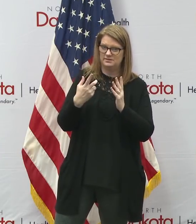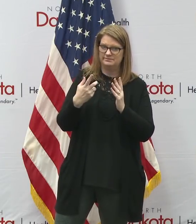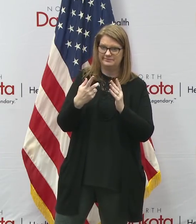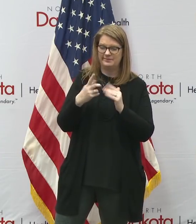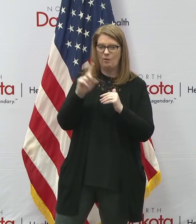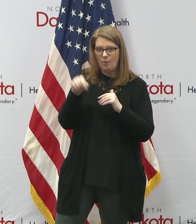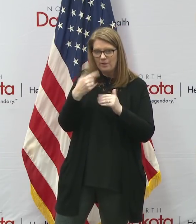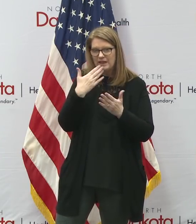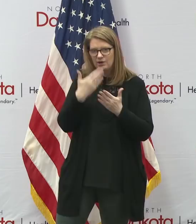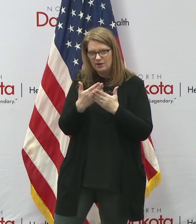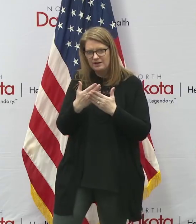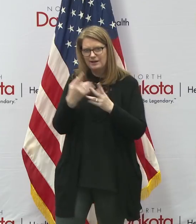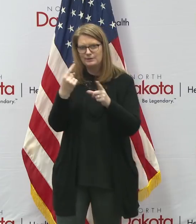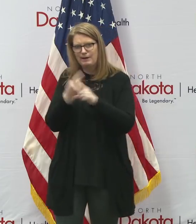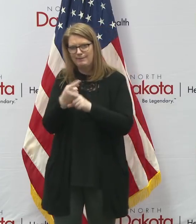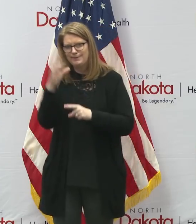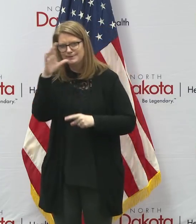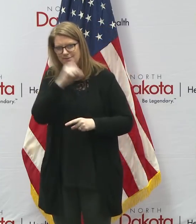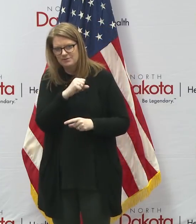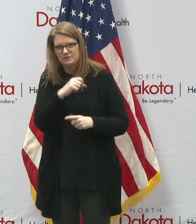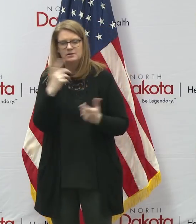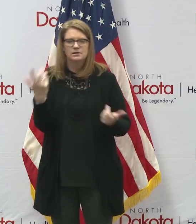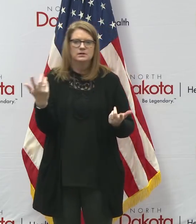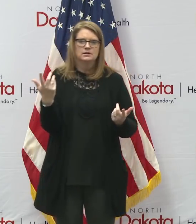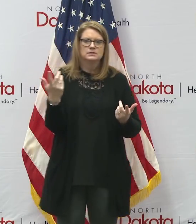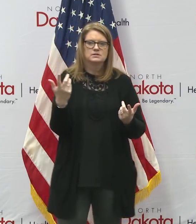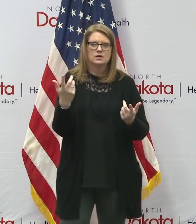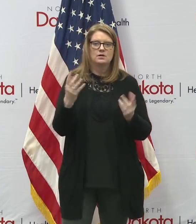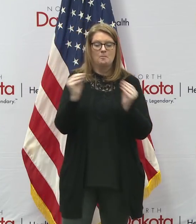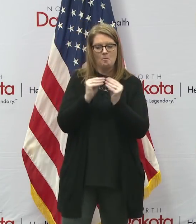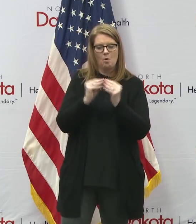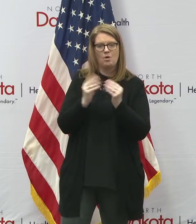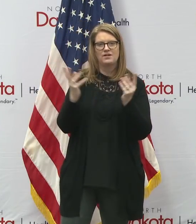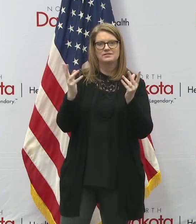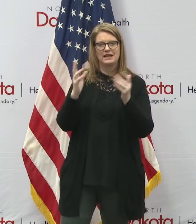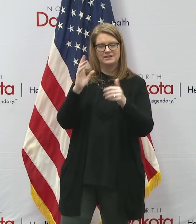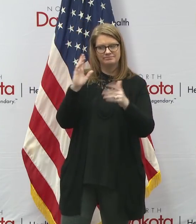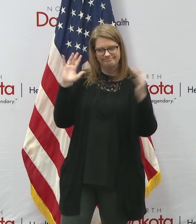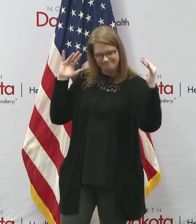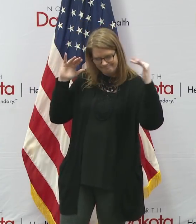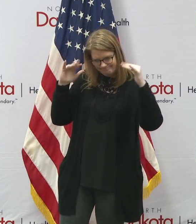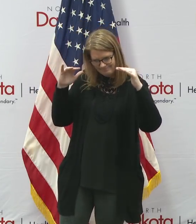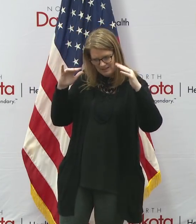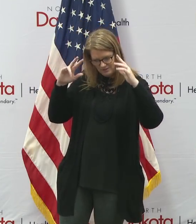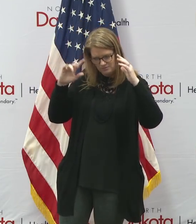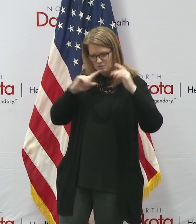your assumptions are. So we've continued to pour more energy into this. We've assembled